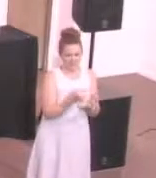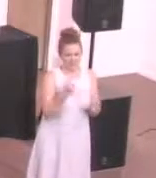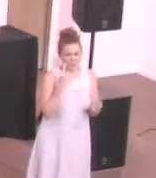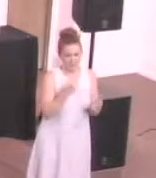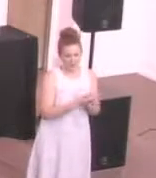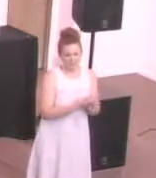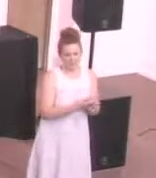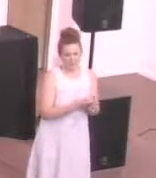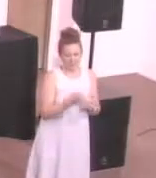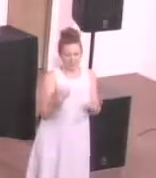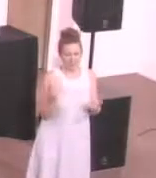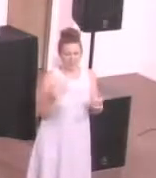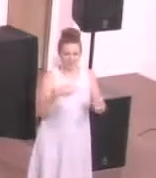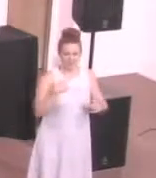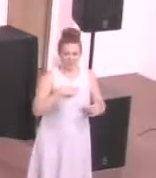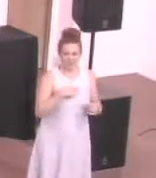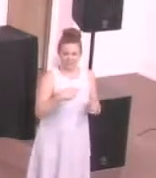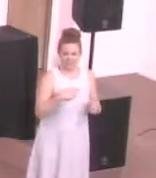Let us throw off